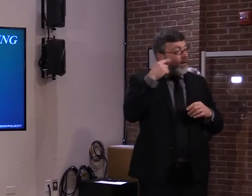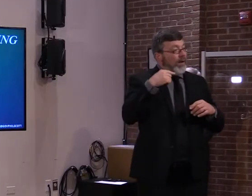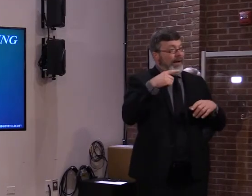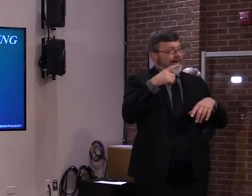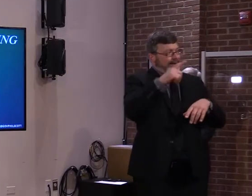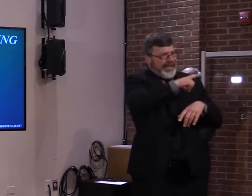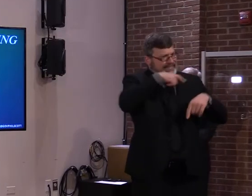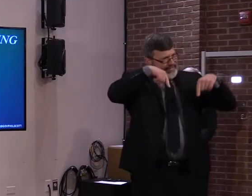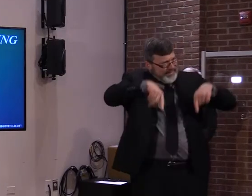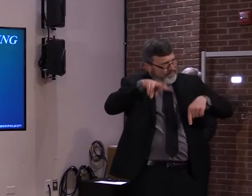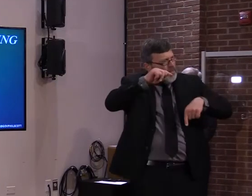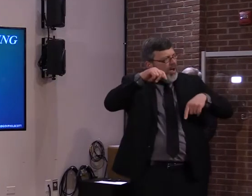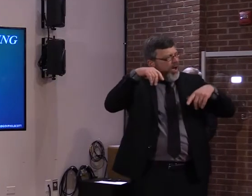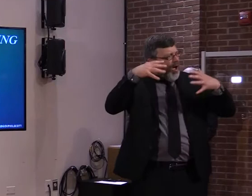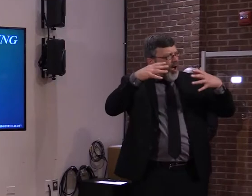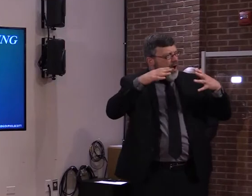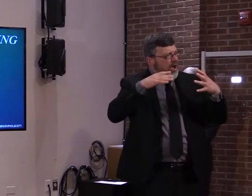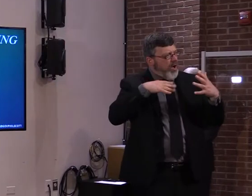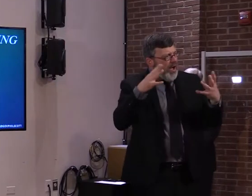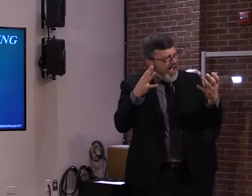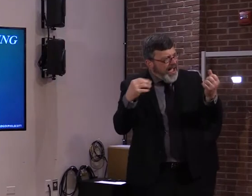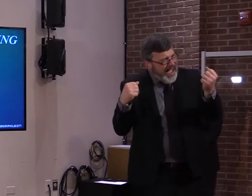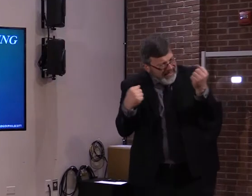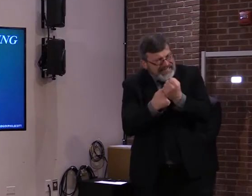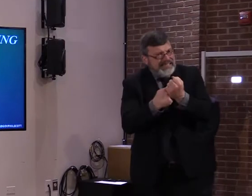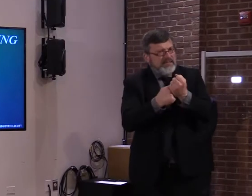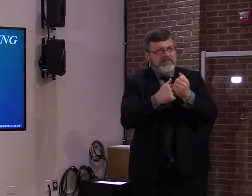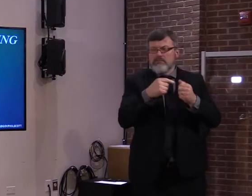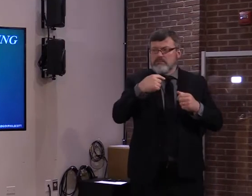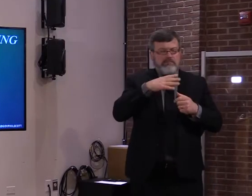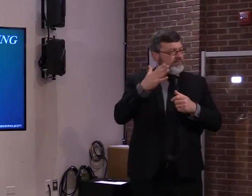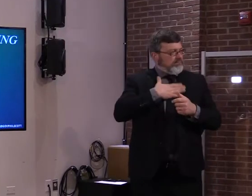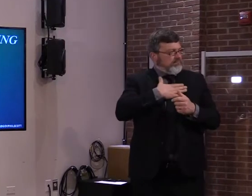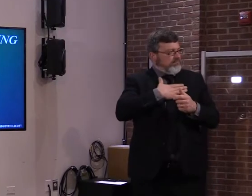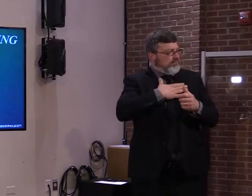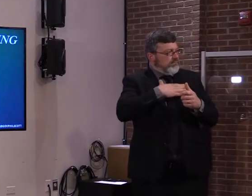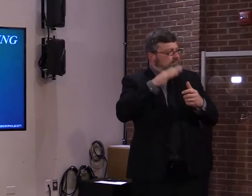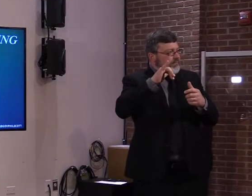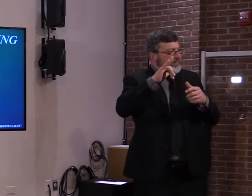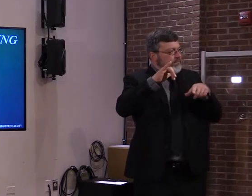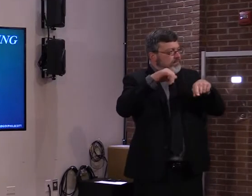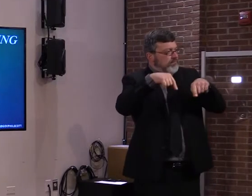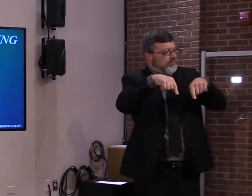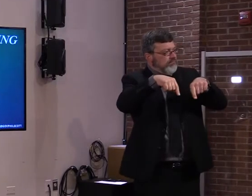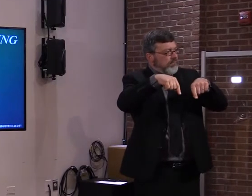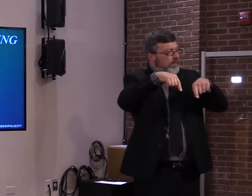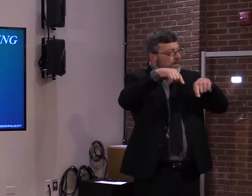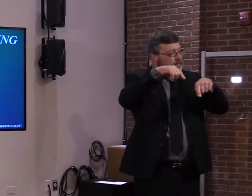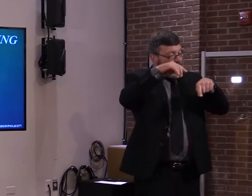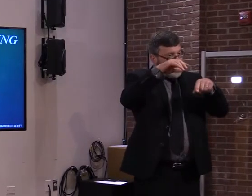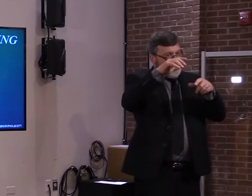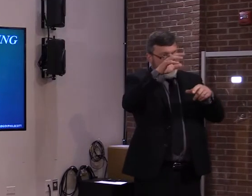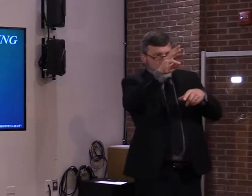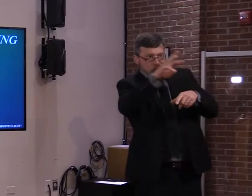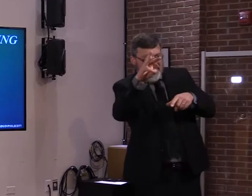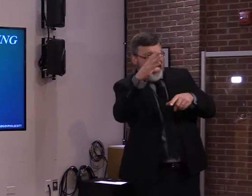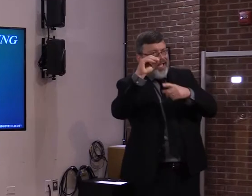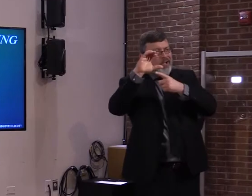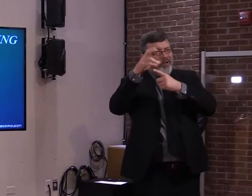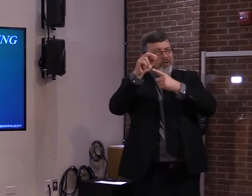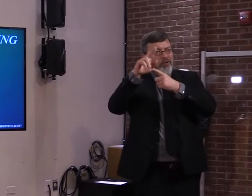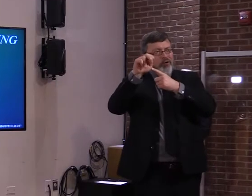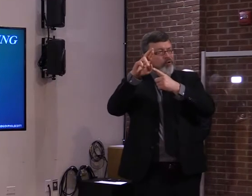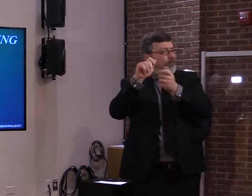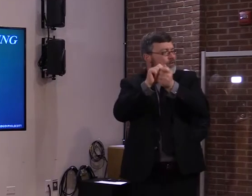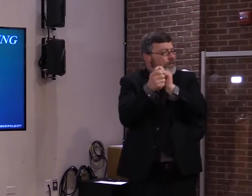to support Governor Scott's veto of the Winooski and Montpelier charter changes. I do so for many reasons,